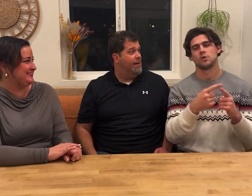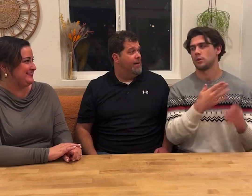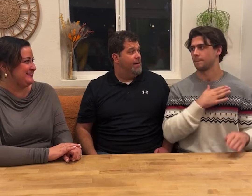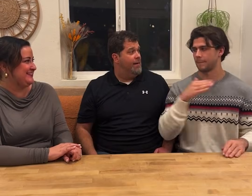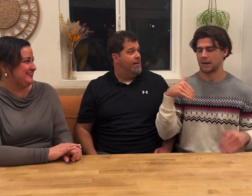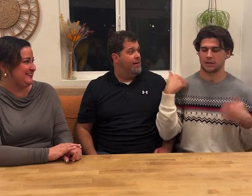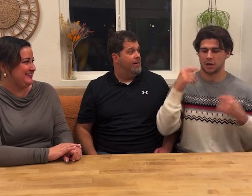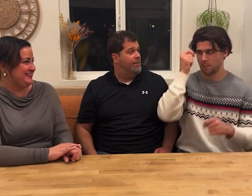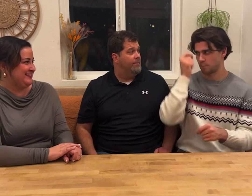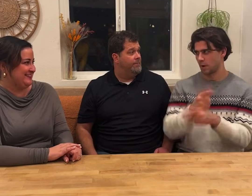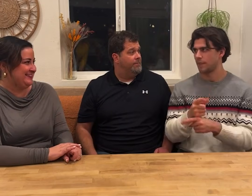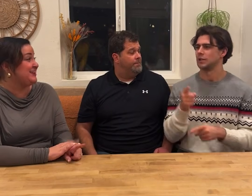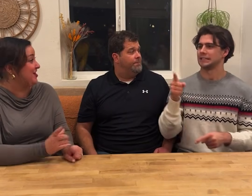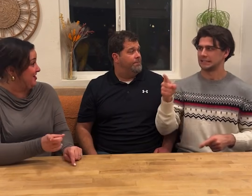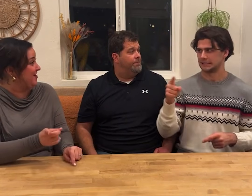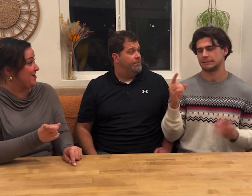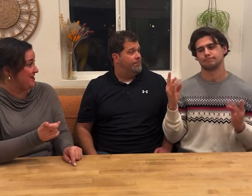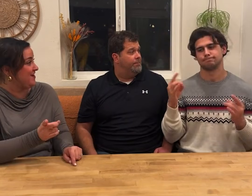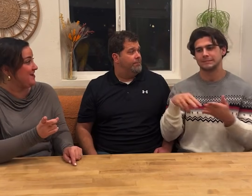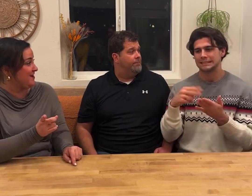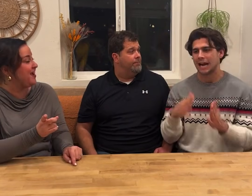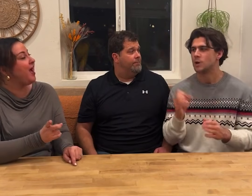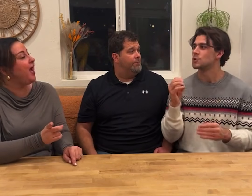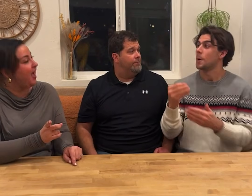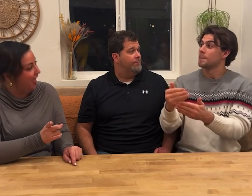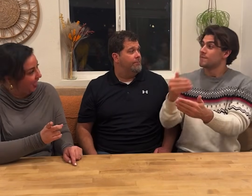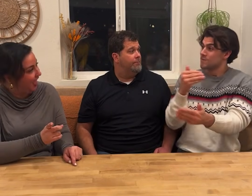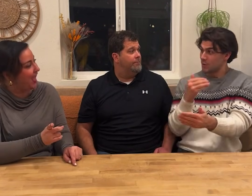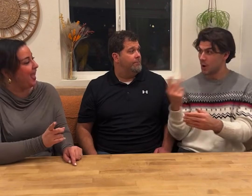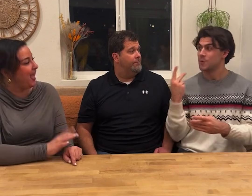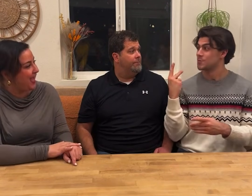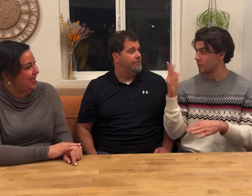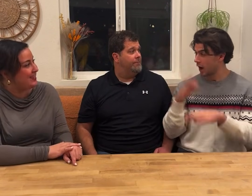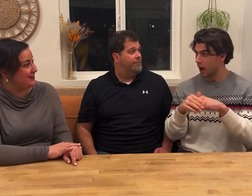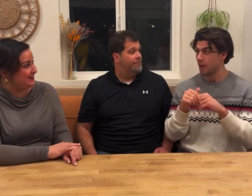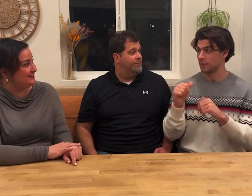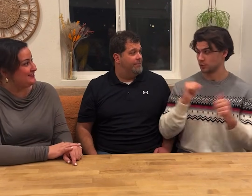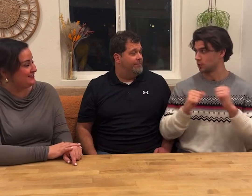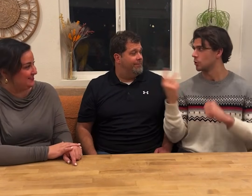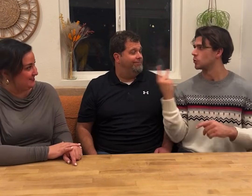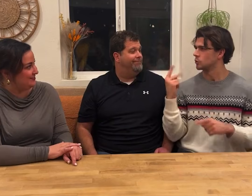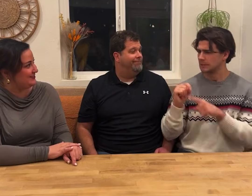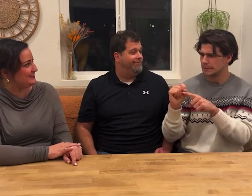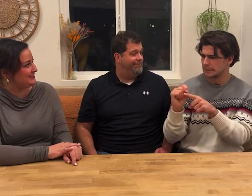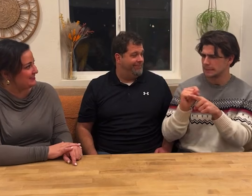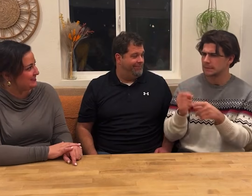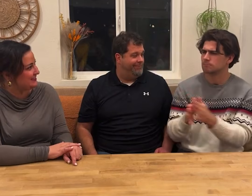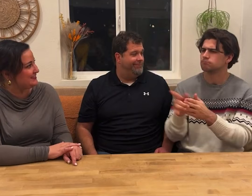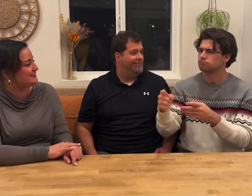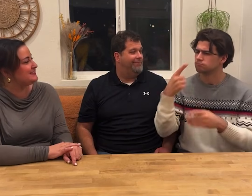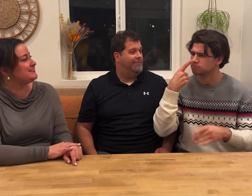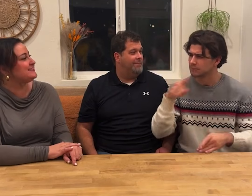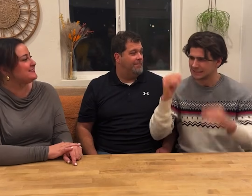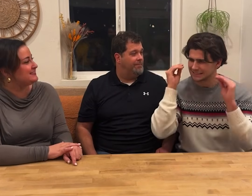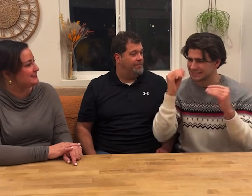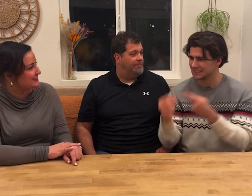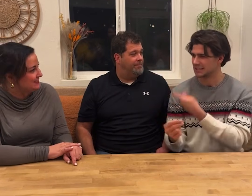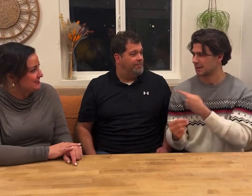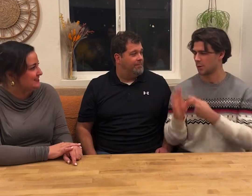to say thanks to my younger brother for that one. He's a phenomenal dancer. So before we even got on the show, we had asked him